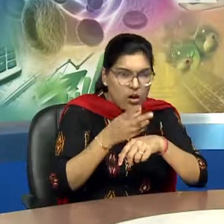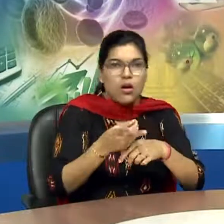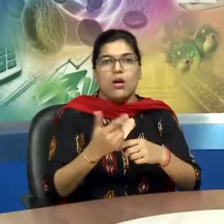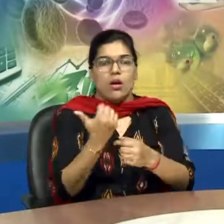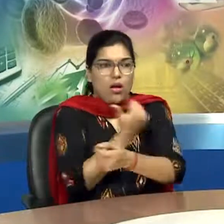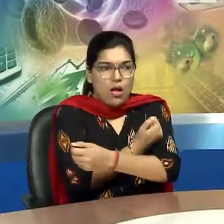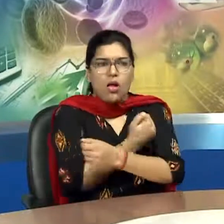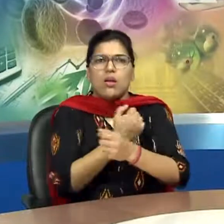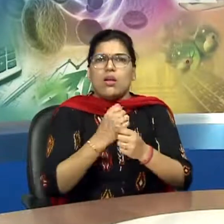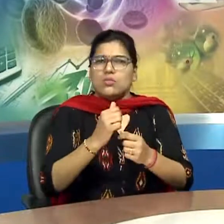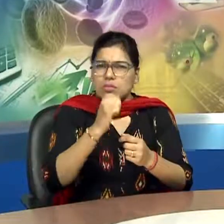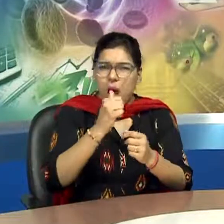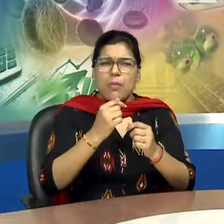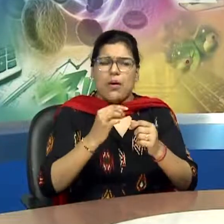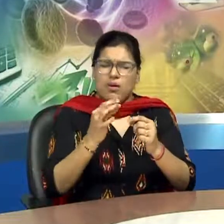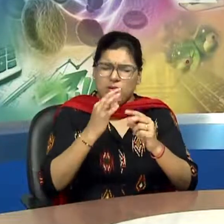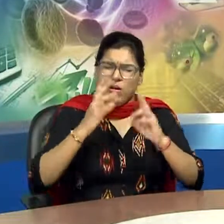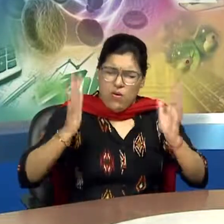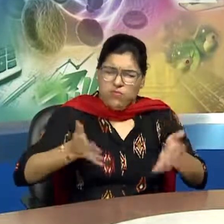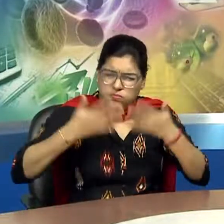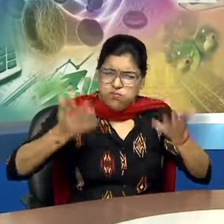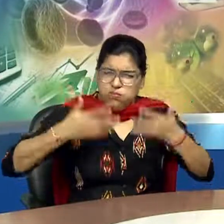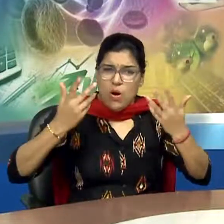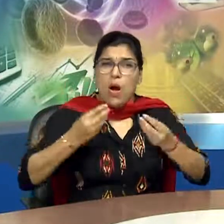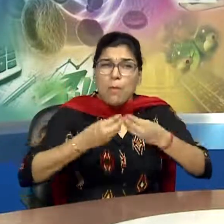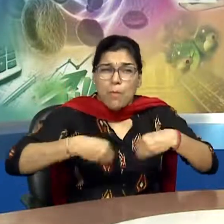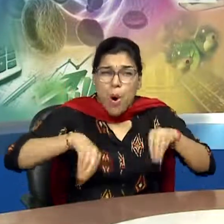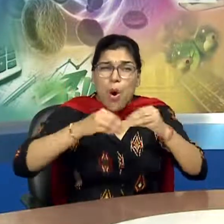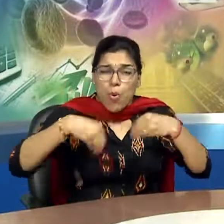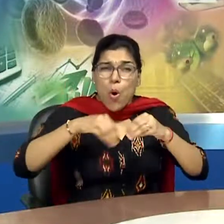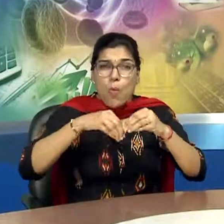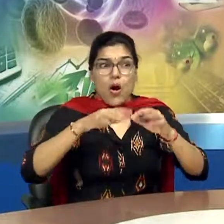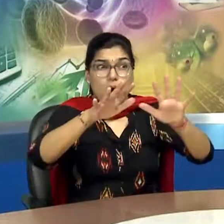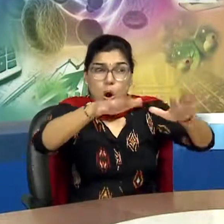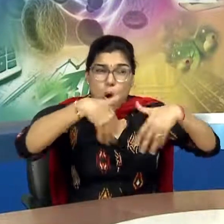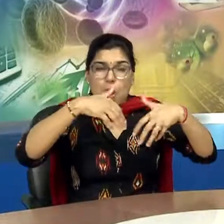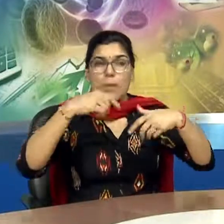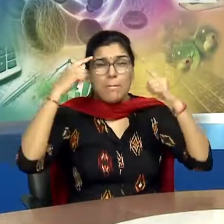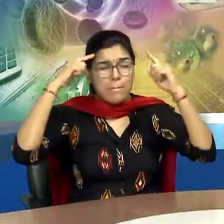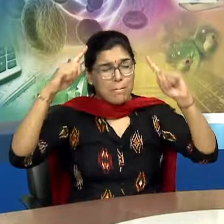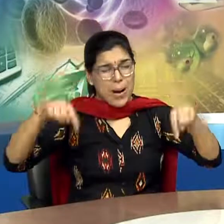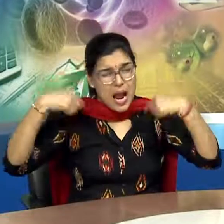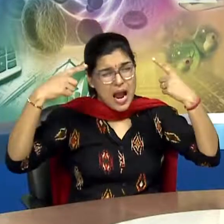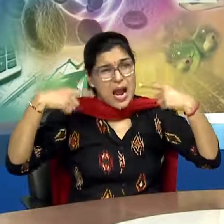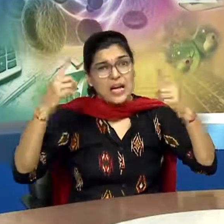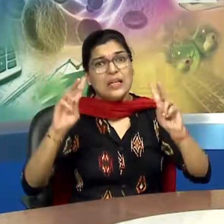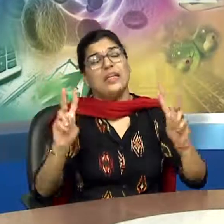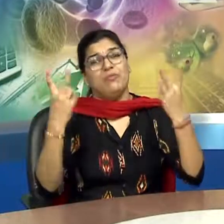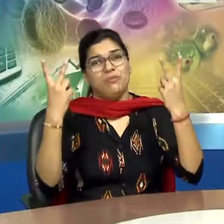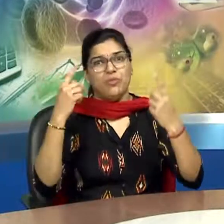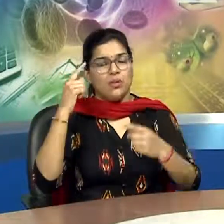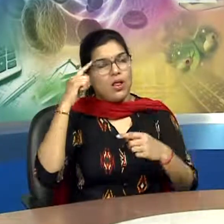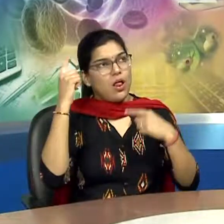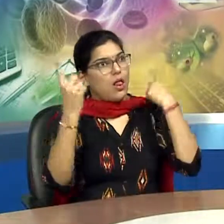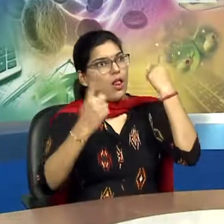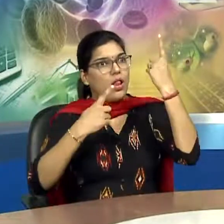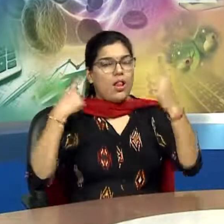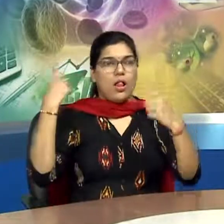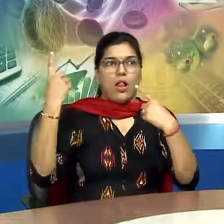person is addicted, the person needs more and more of that drug to satisfy his or her